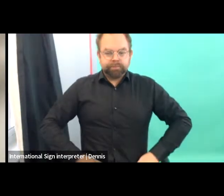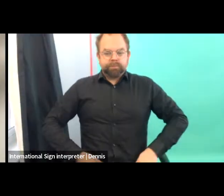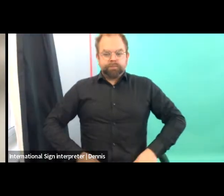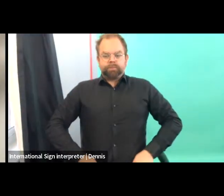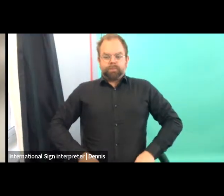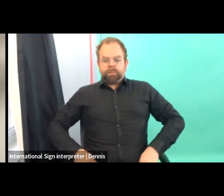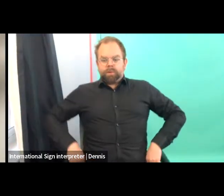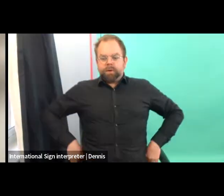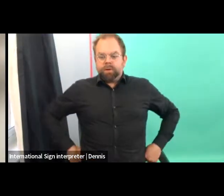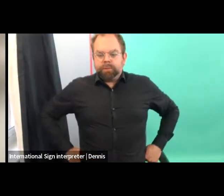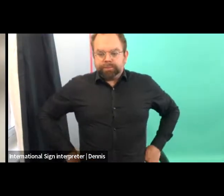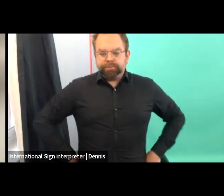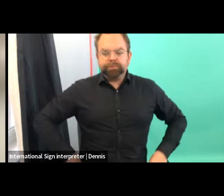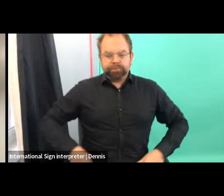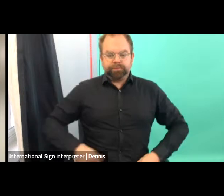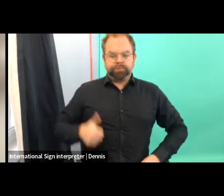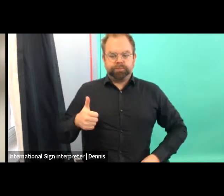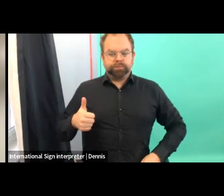see.